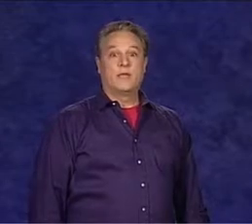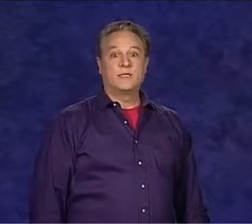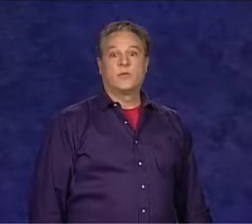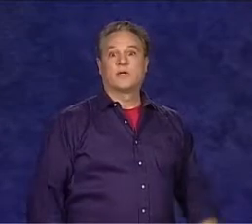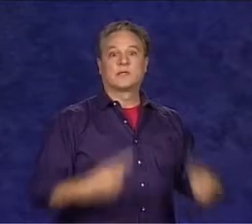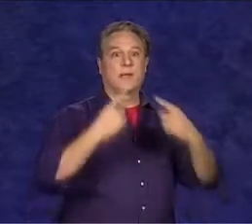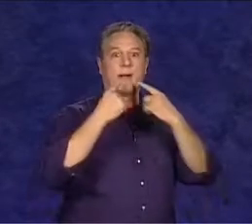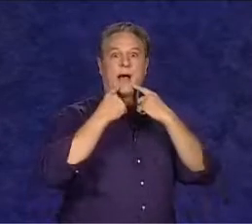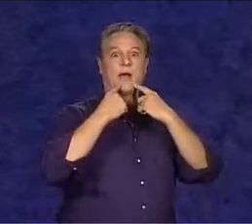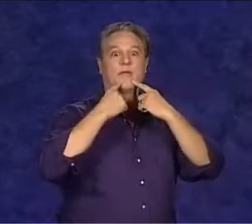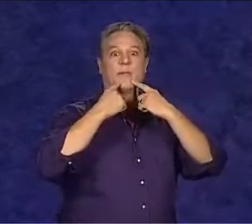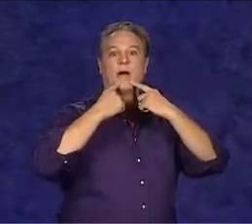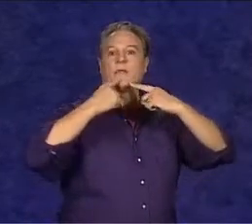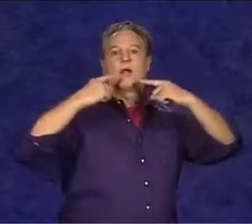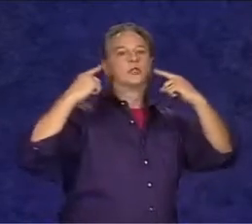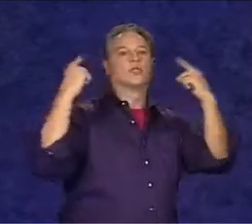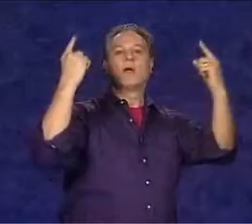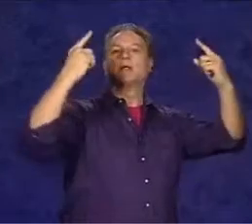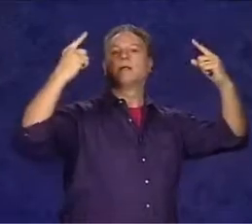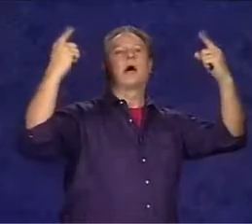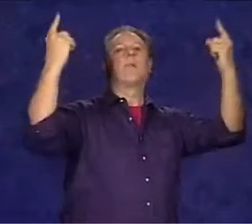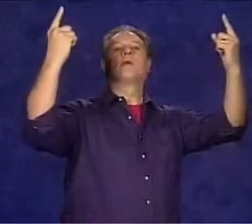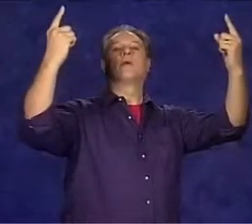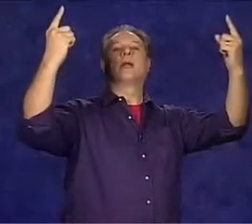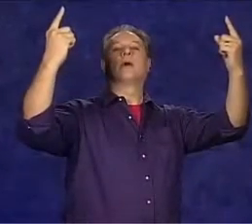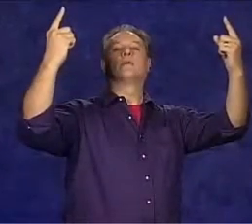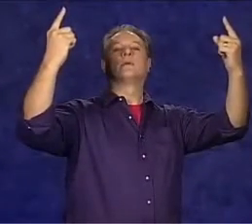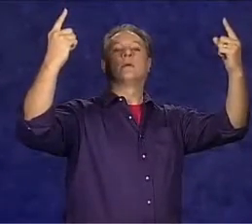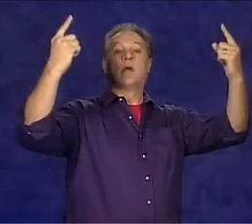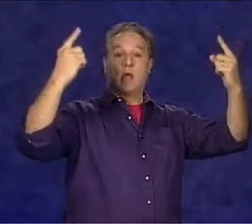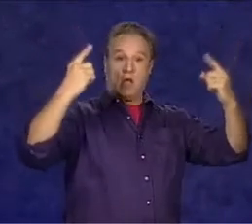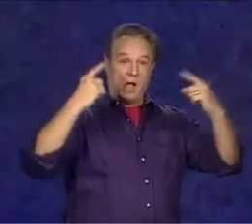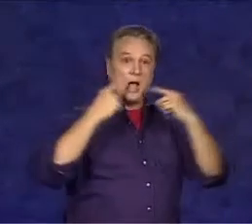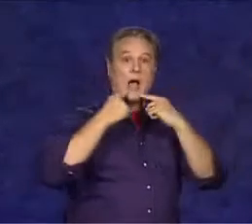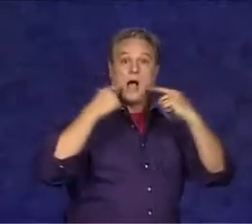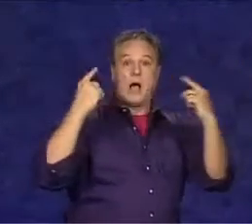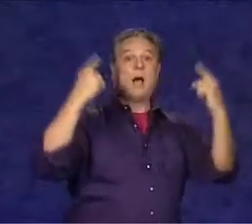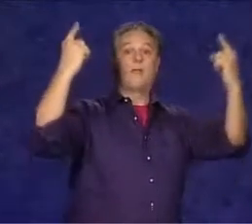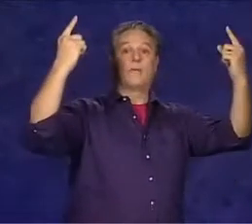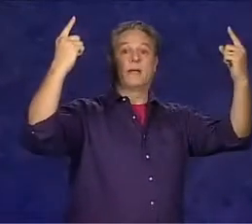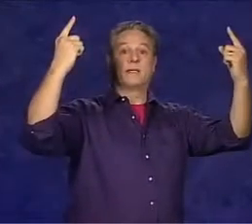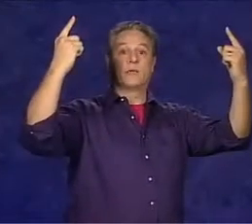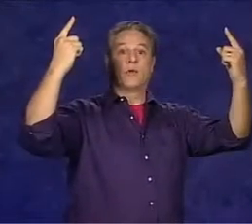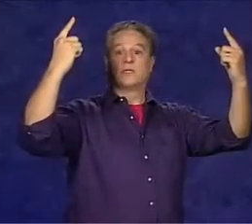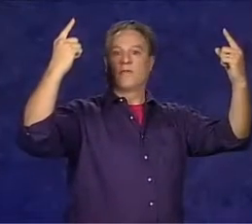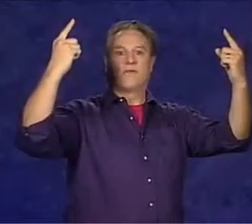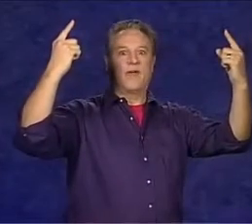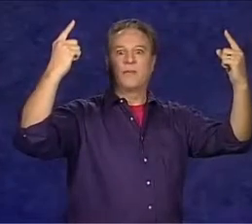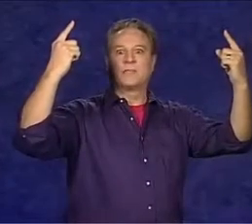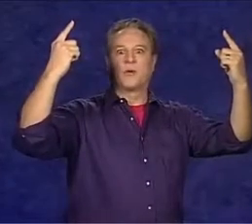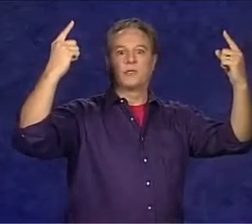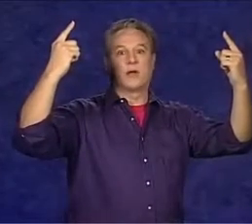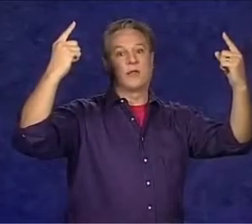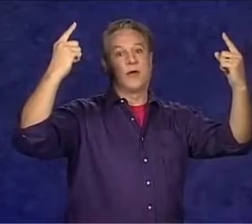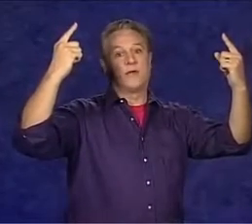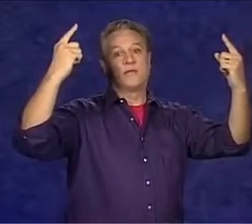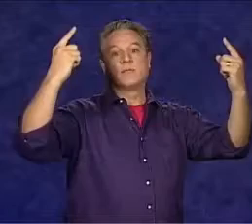These words come out of the mouth and are directed upward and out. Upward because the words of a famous person are thought of as